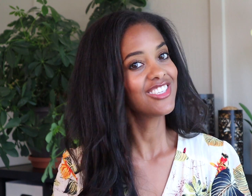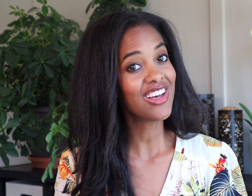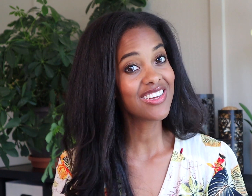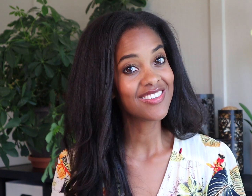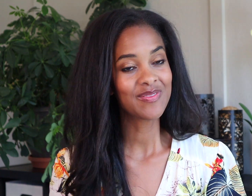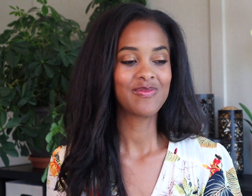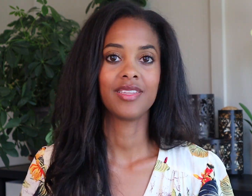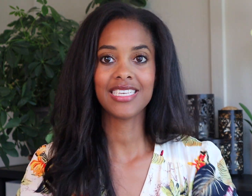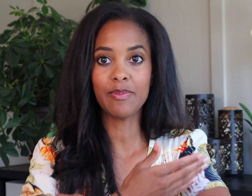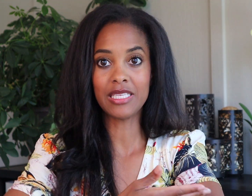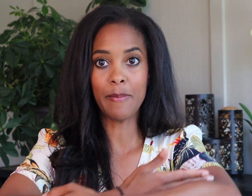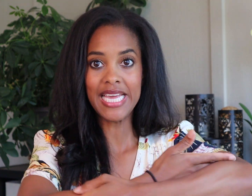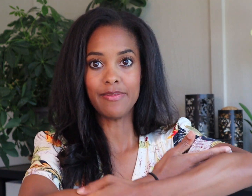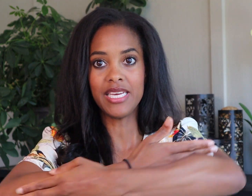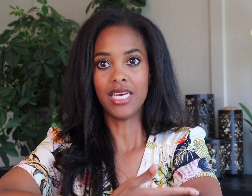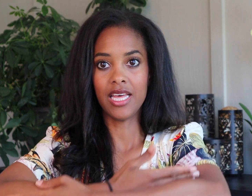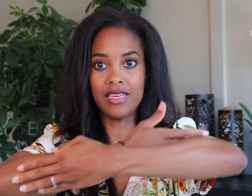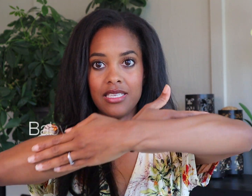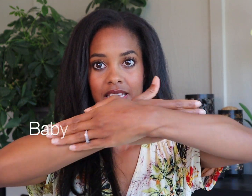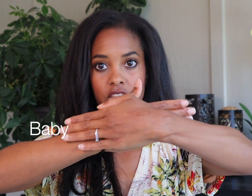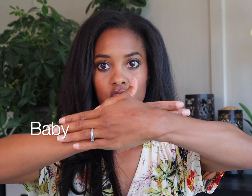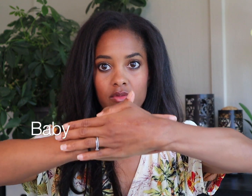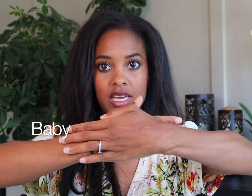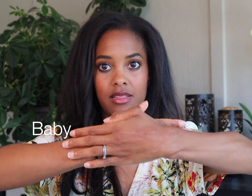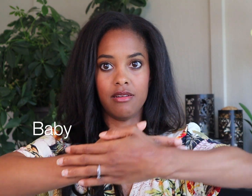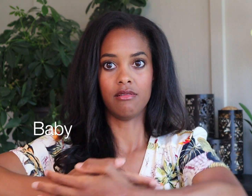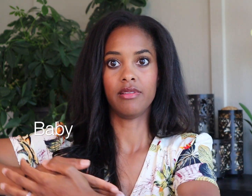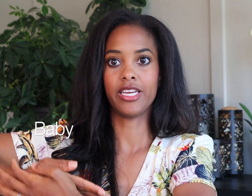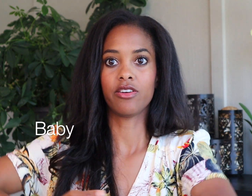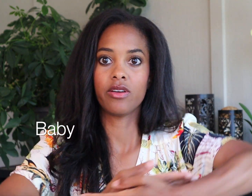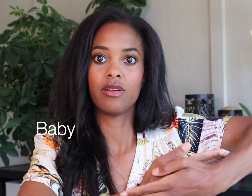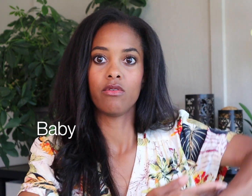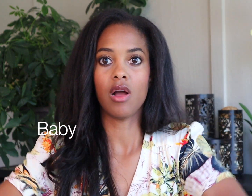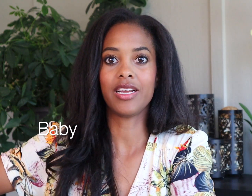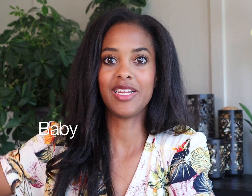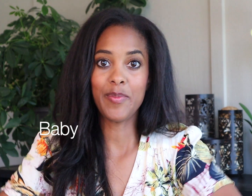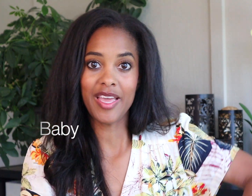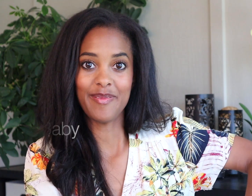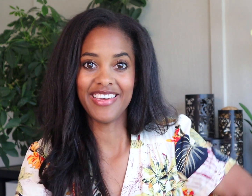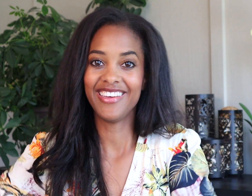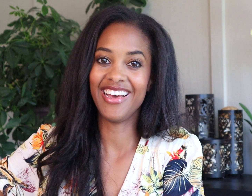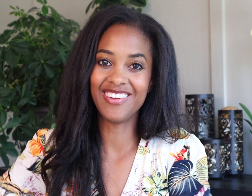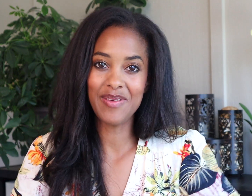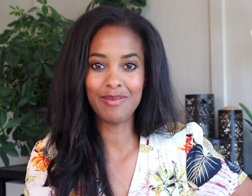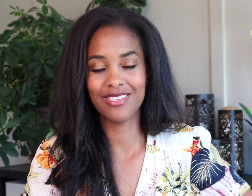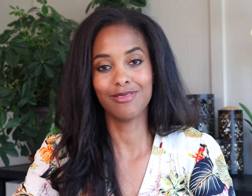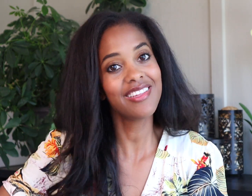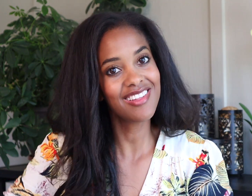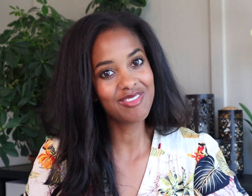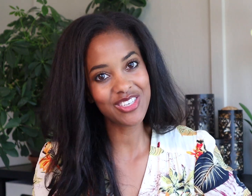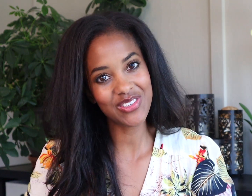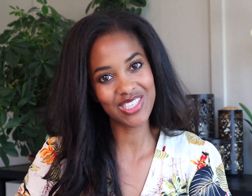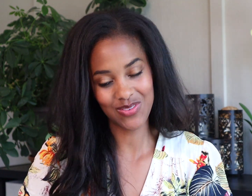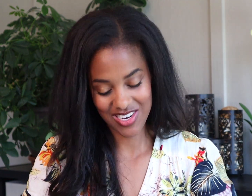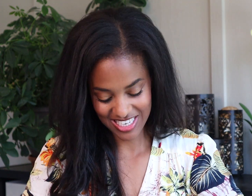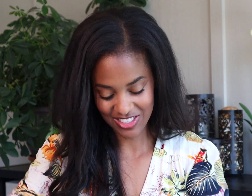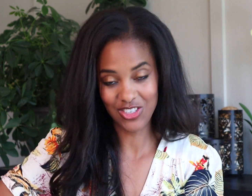dog. Next up is baby, and this is like you just make a little, like you're rocking a baby, and babies really love to do this one, so you're just